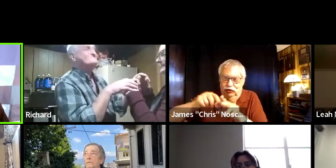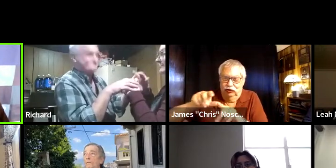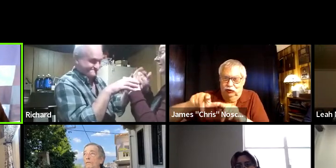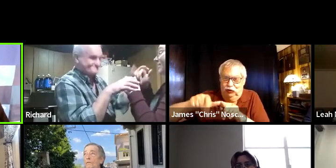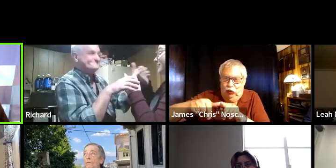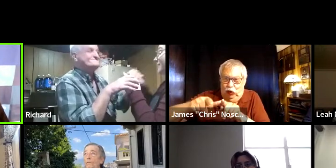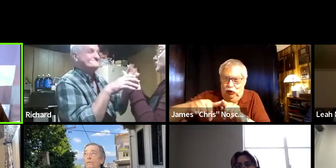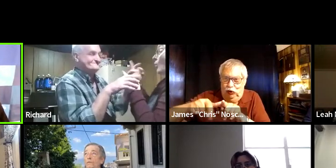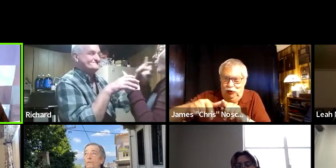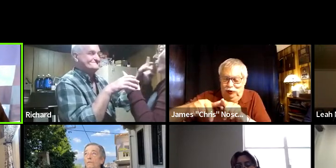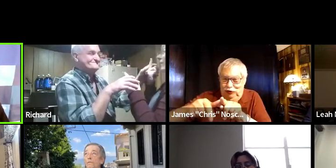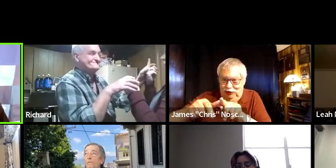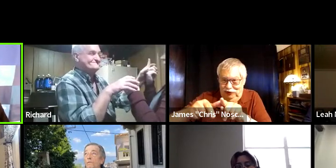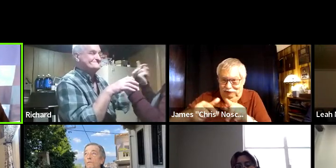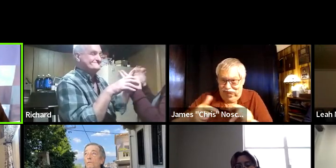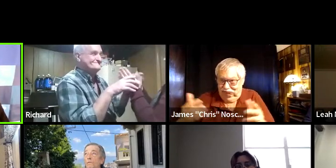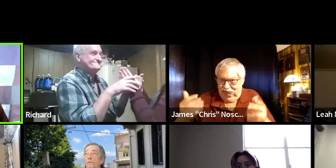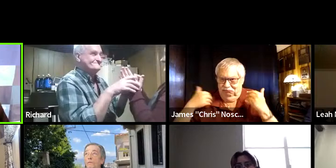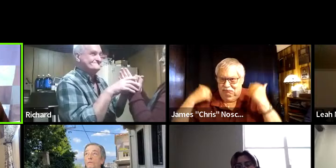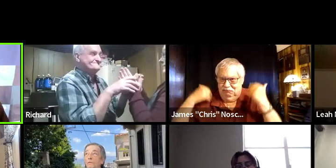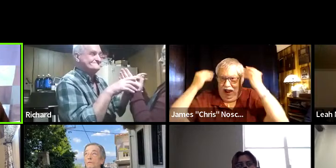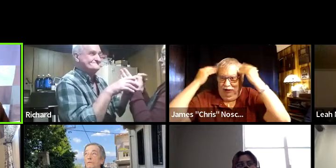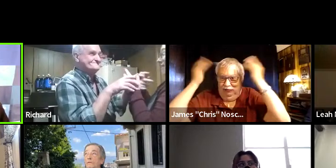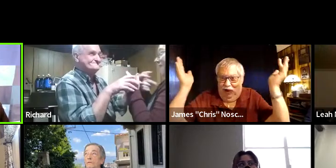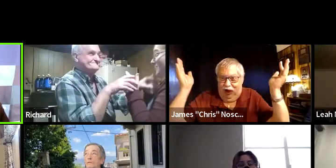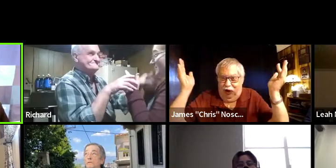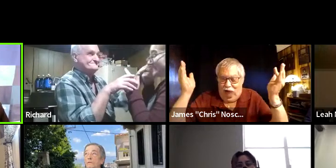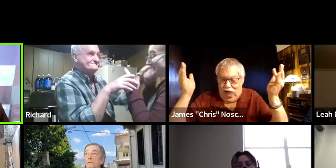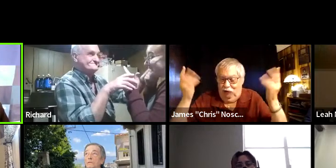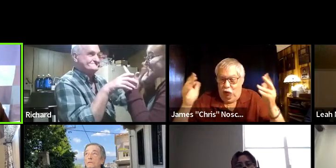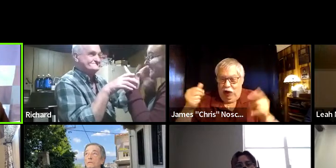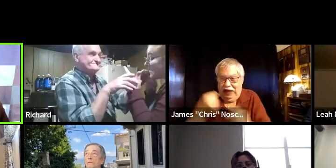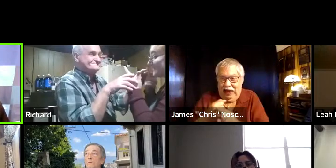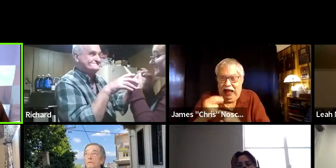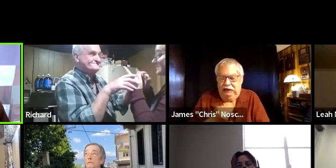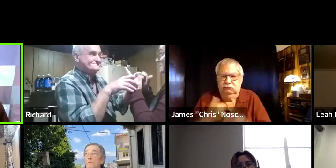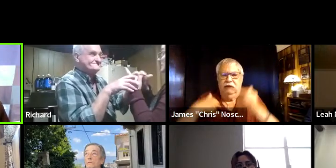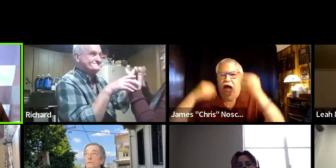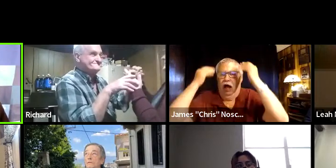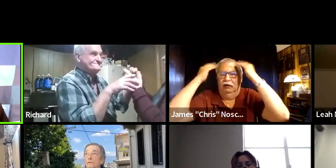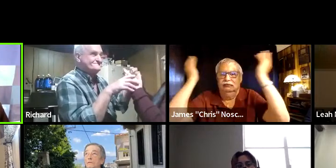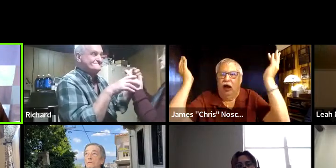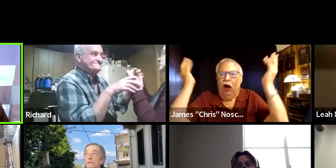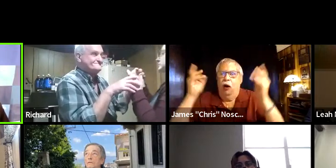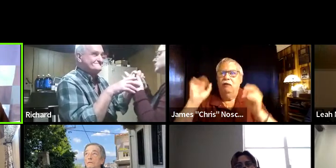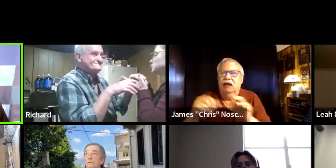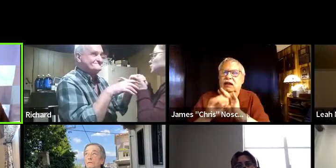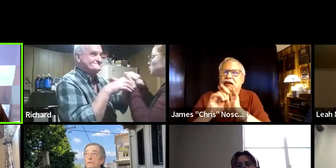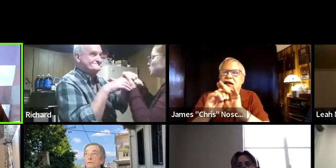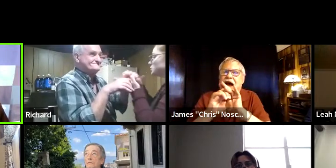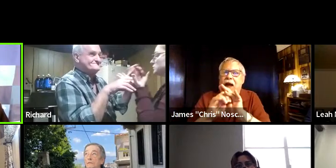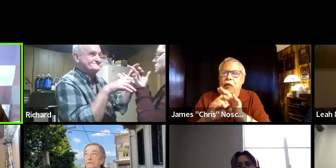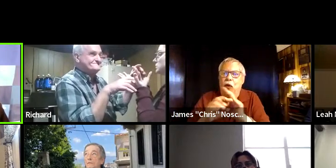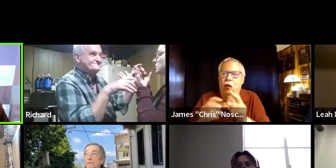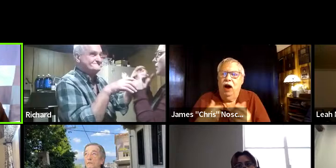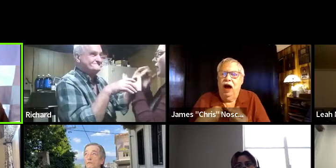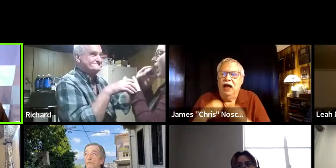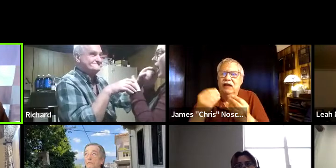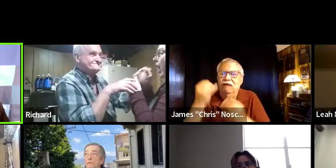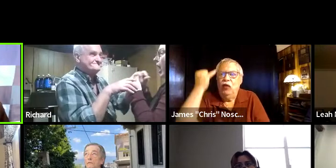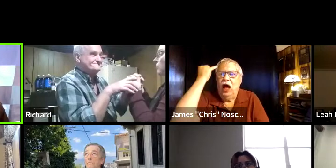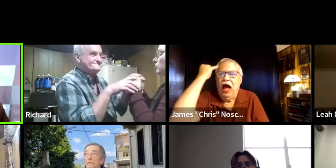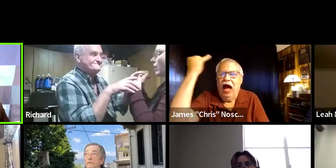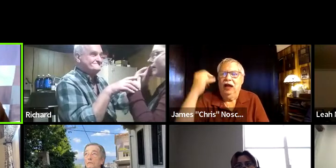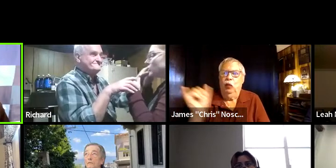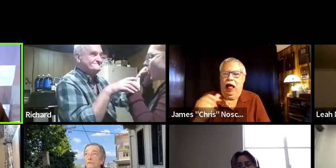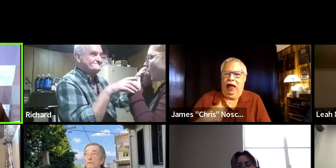deaf. I don't know that that's behind me. Now with these scooters, how am I to know that there's a scooter behind me? I don't know.